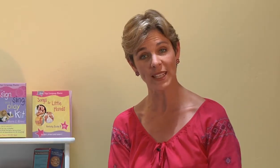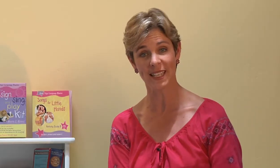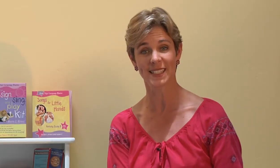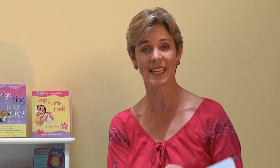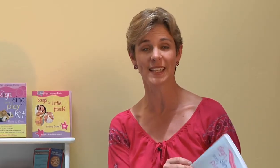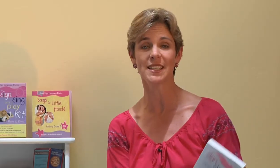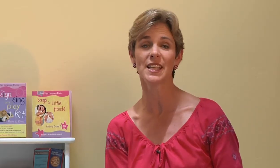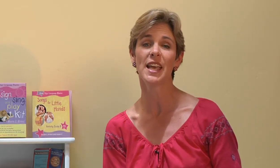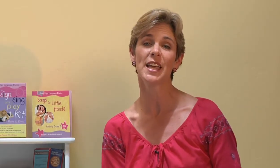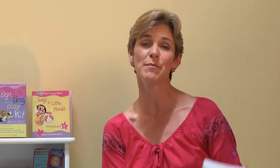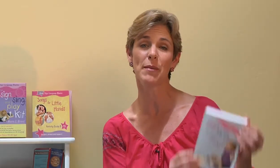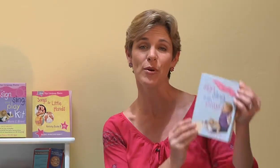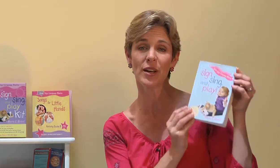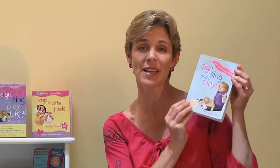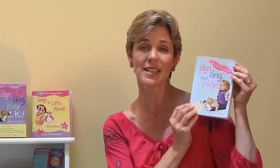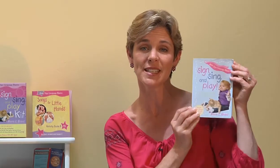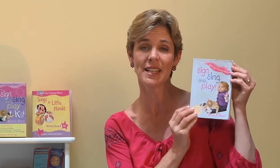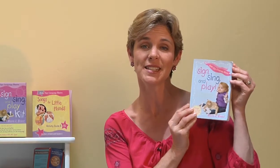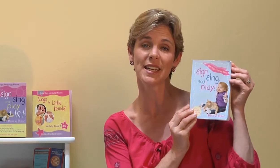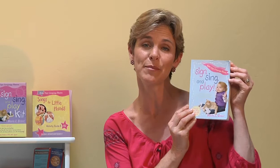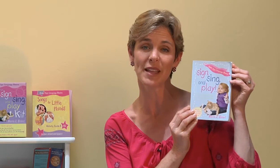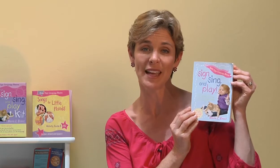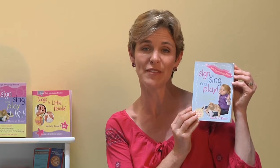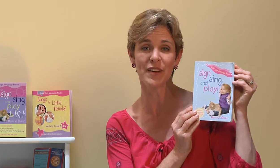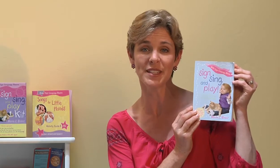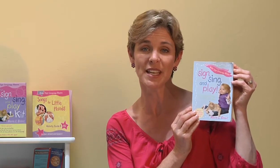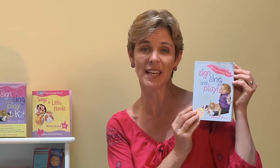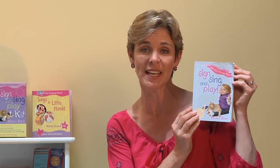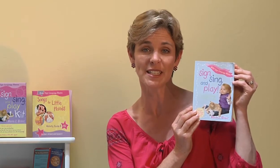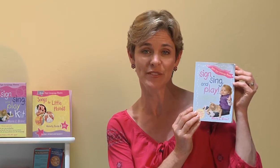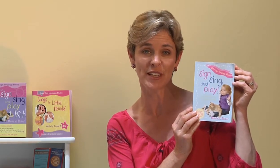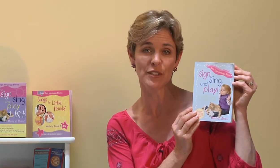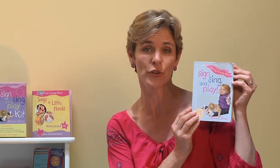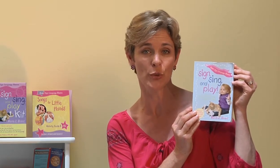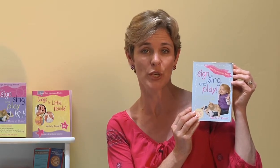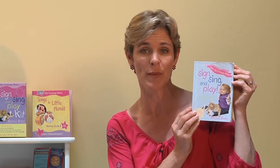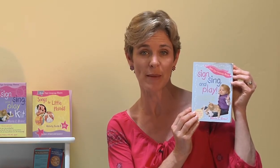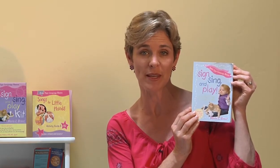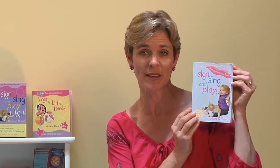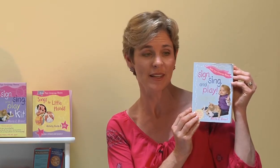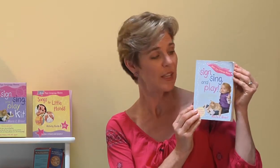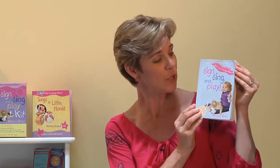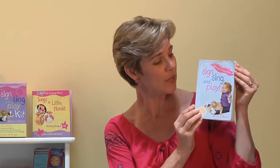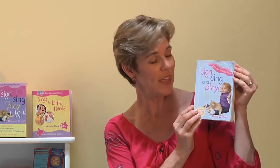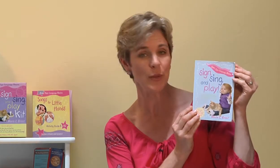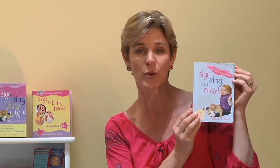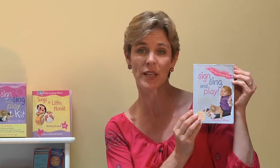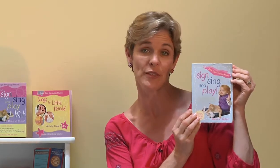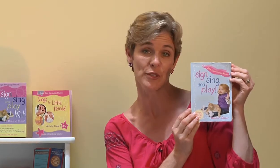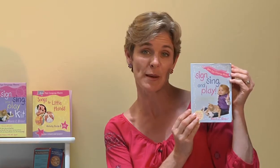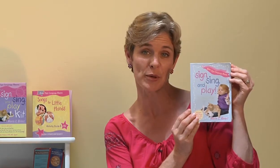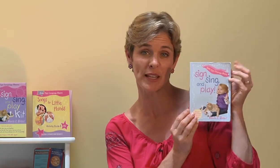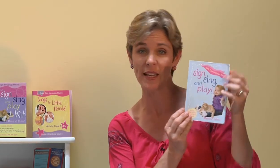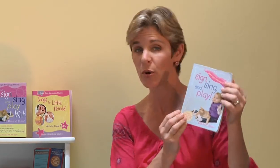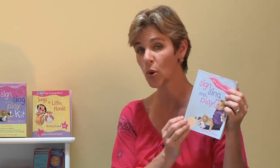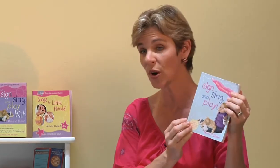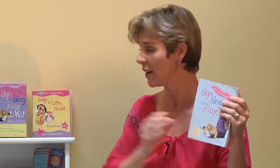ideas like this in my book, Sign, Sing, and Play, Fun Signing Activities for You and Your Baby. You can get the book either separately or